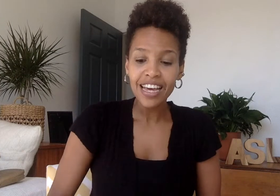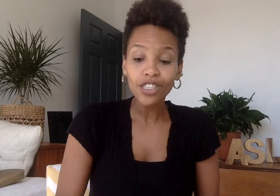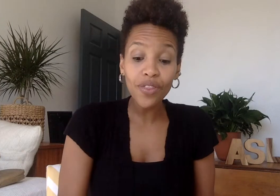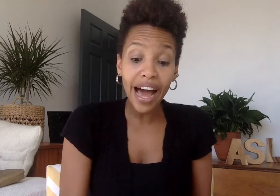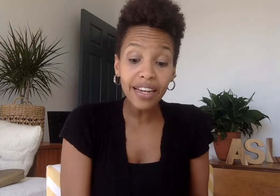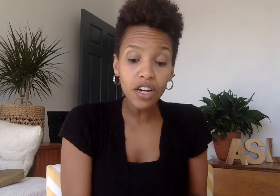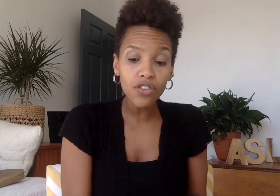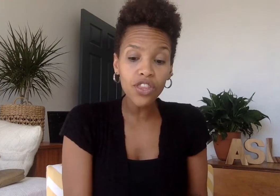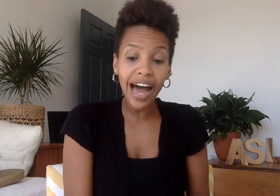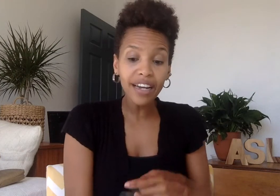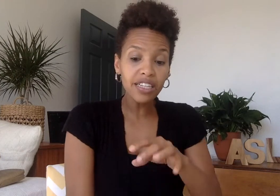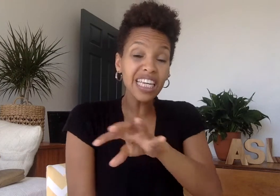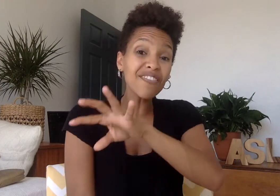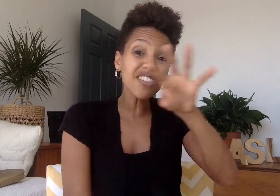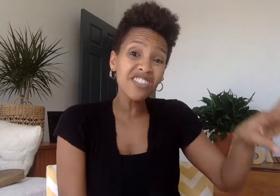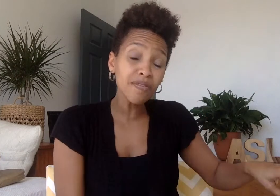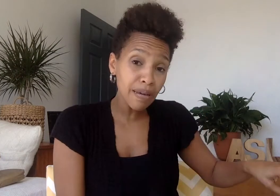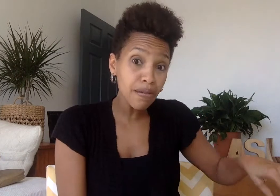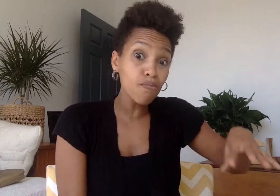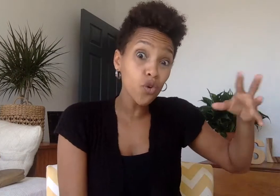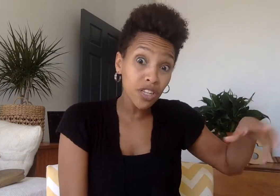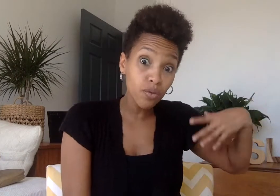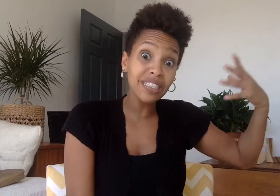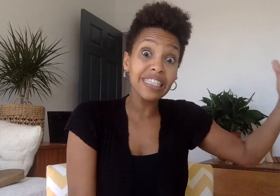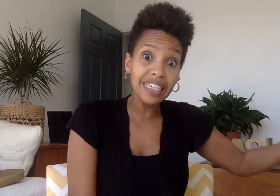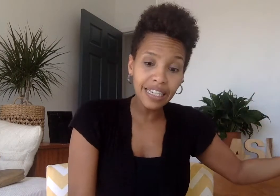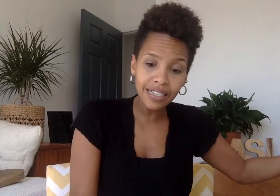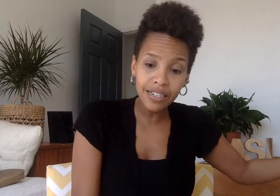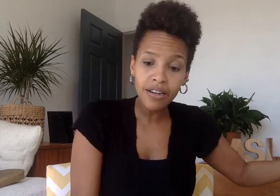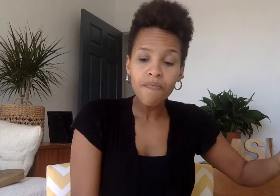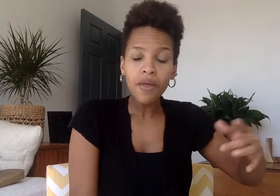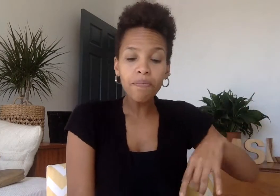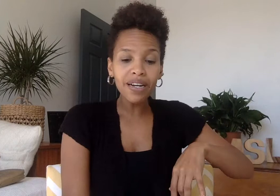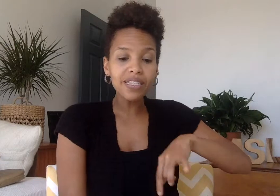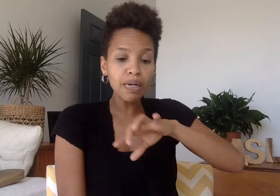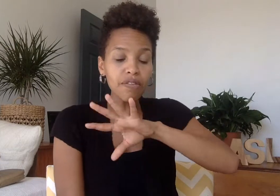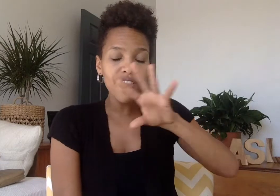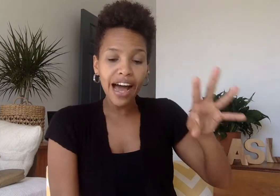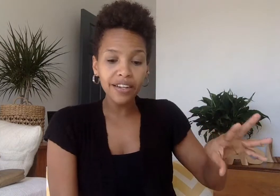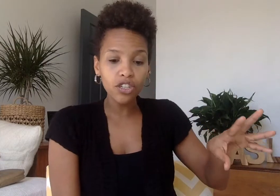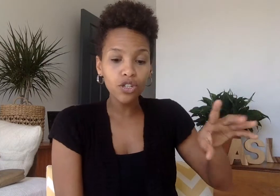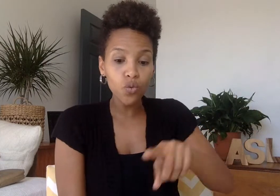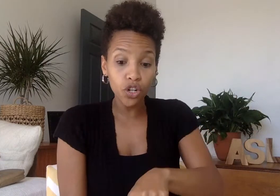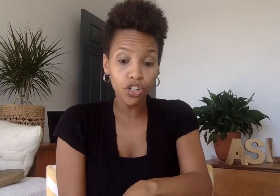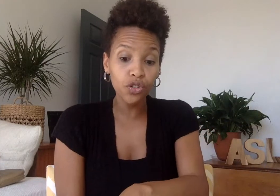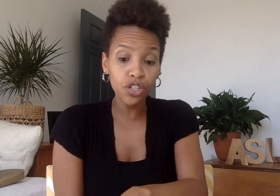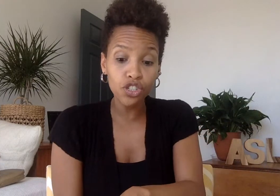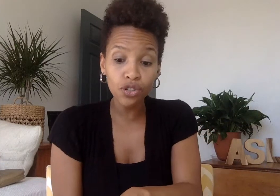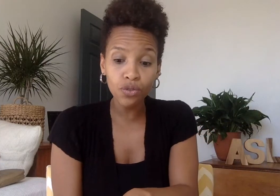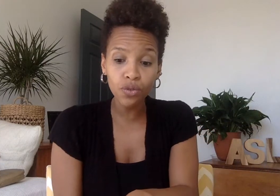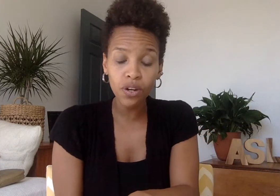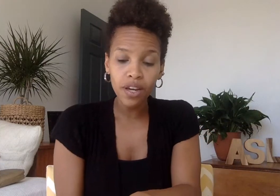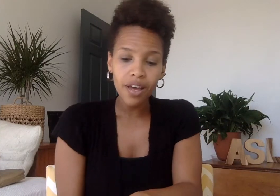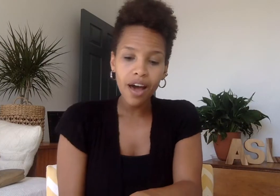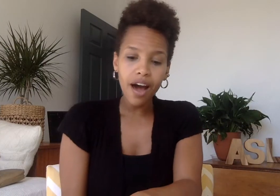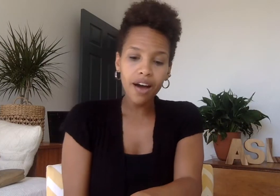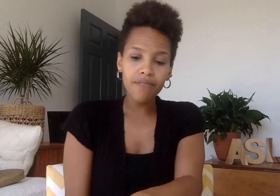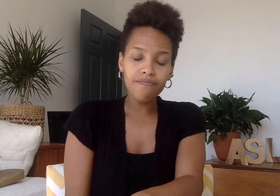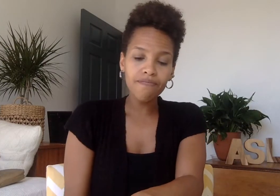So that even still might be more than what's needed, but some of that could work. You could do, I